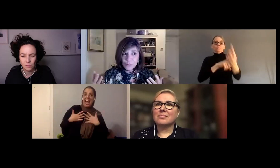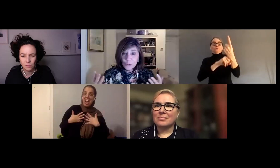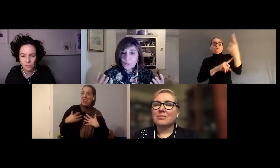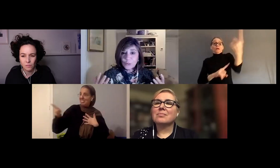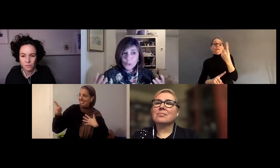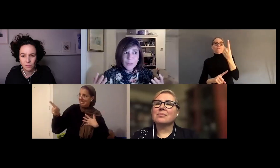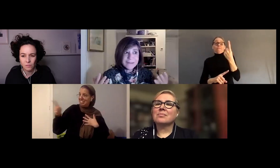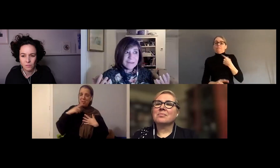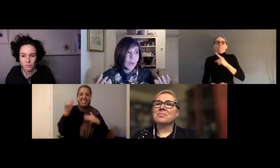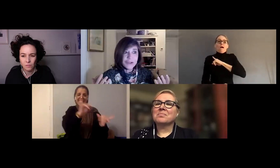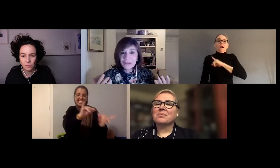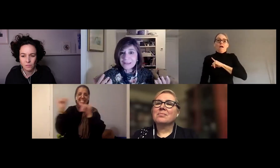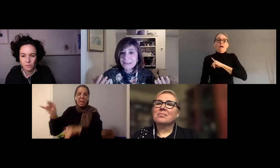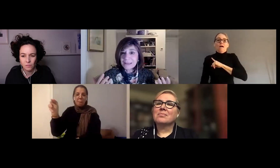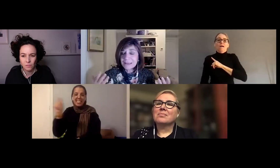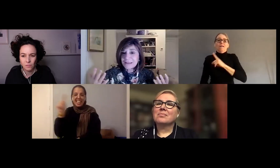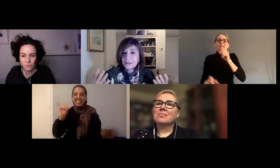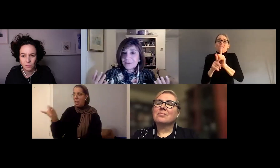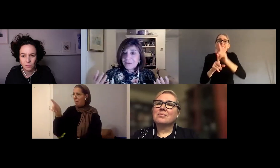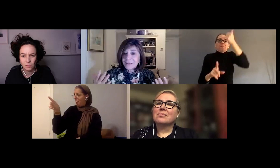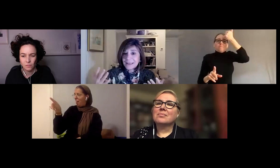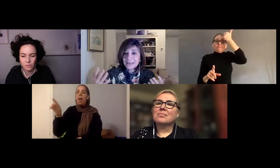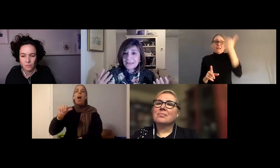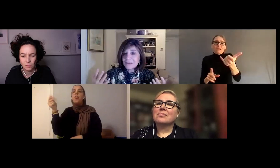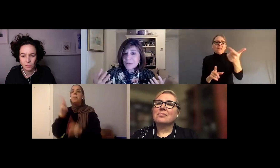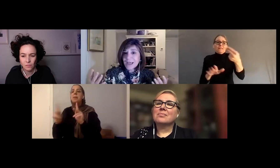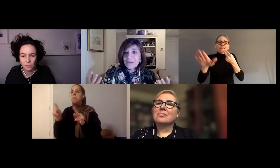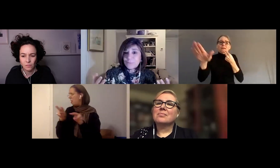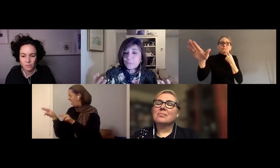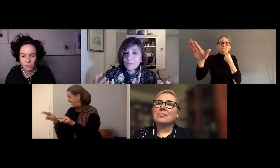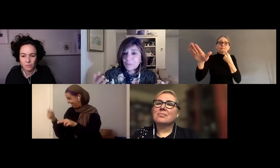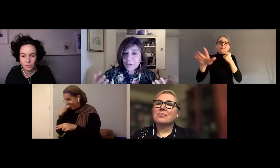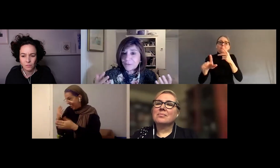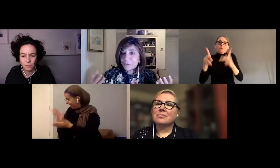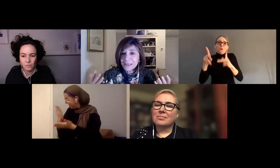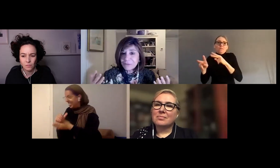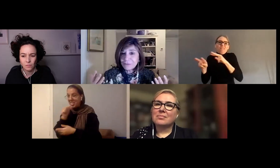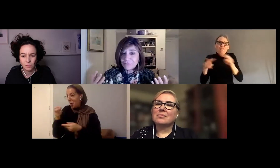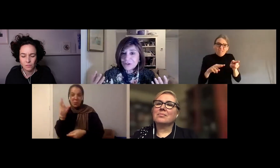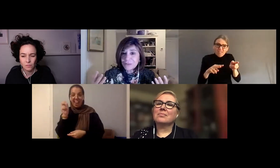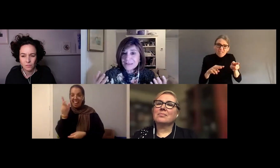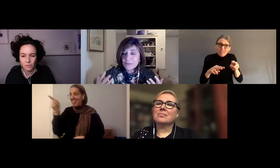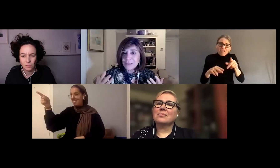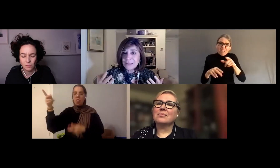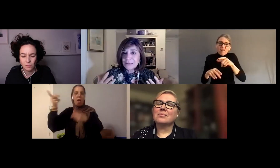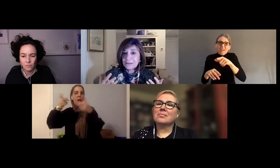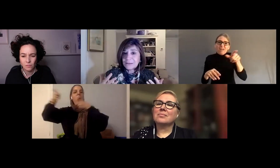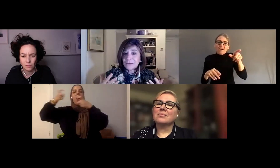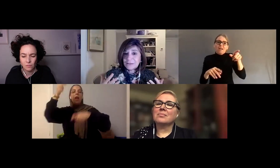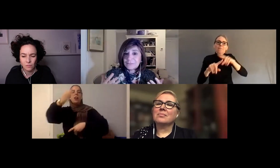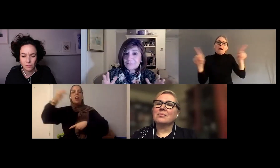to who else is watching this and is thinking that it's okay for right-wing authoritarian regimes to